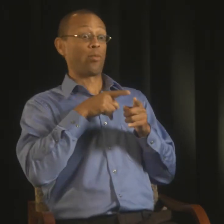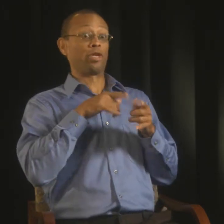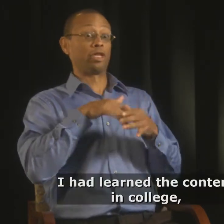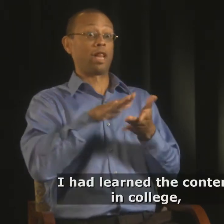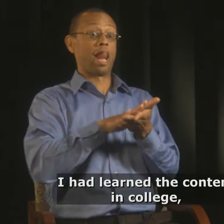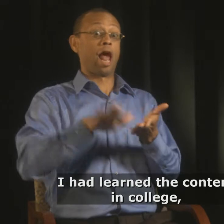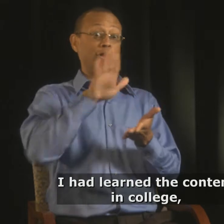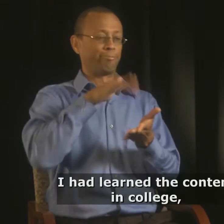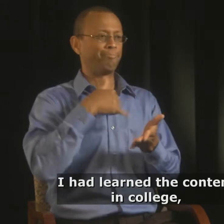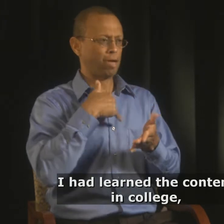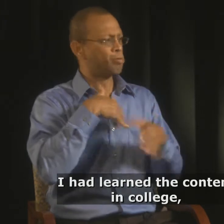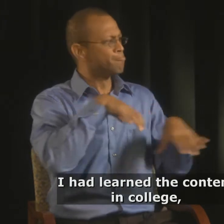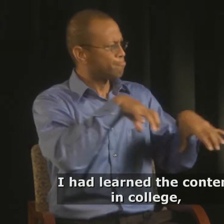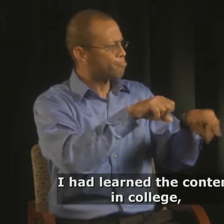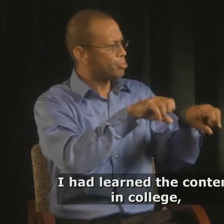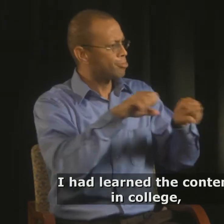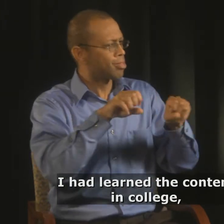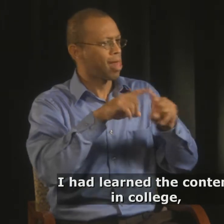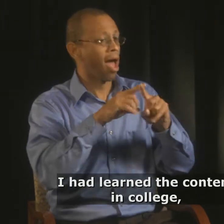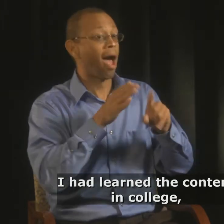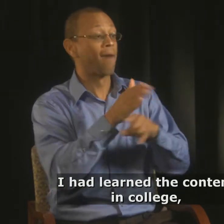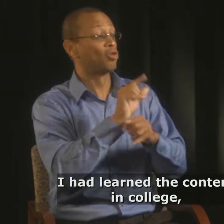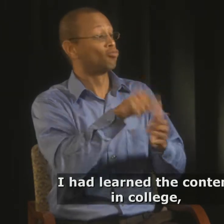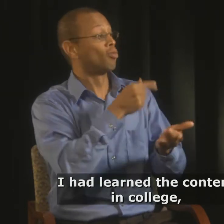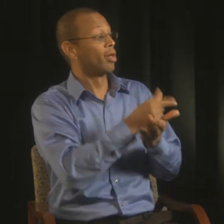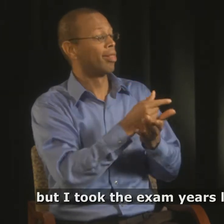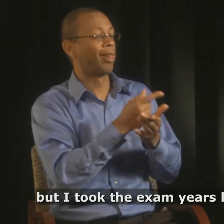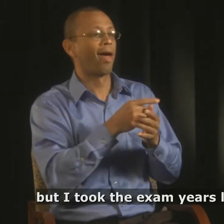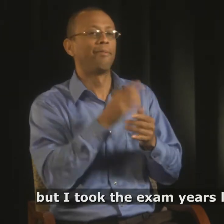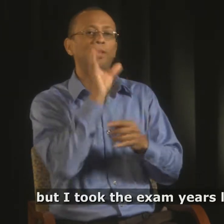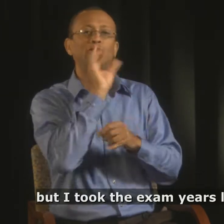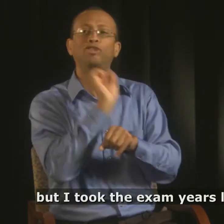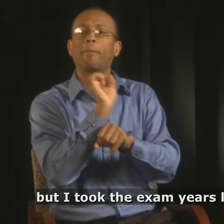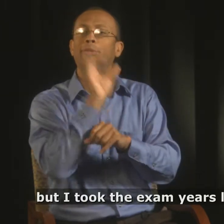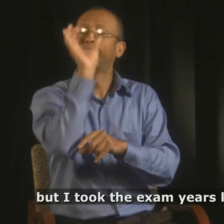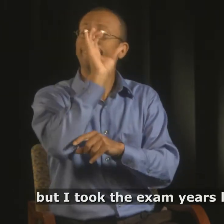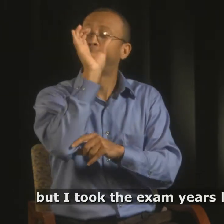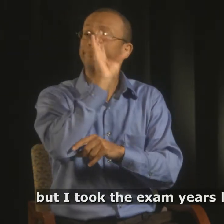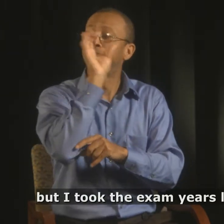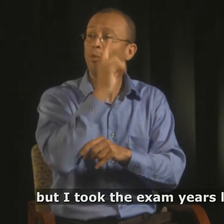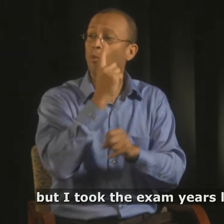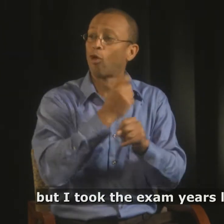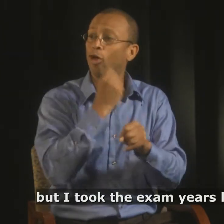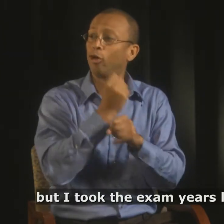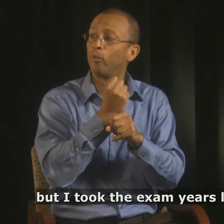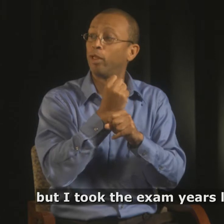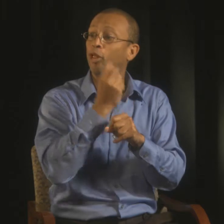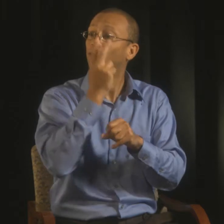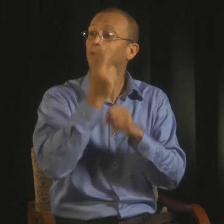I had learned the content in college, but I took the exam years later.